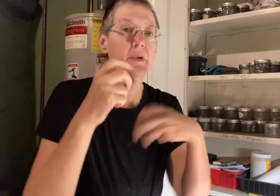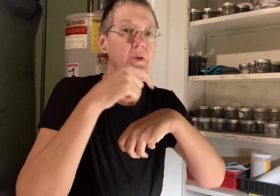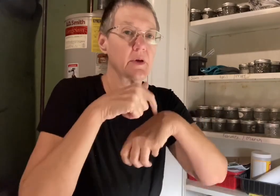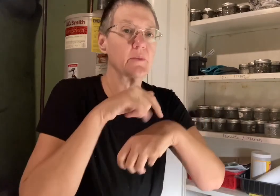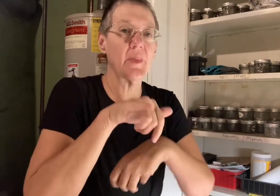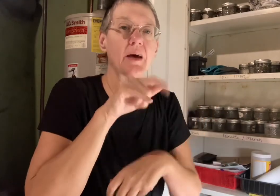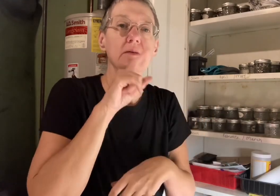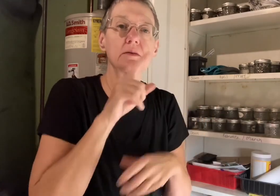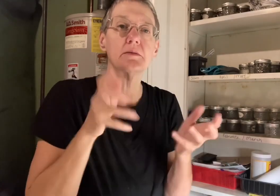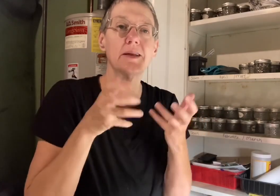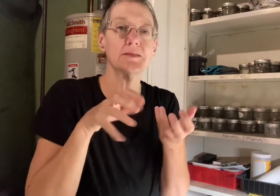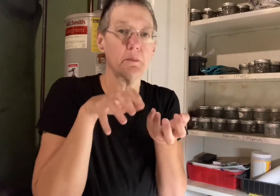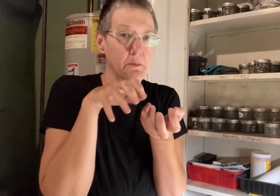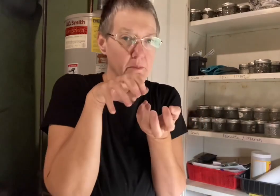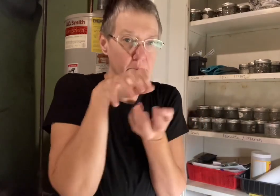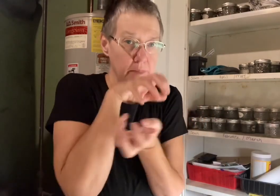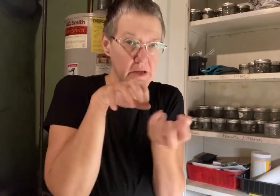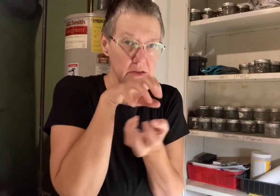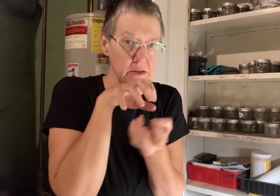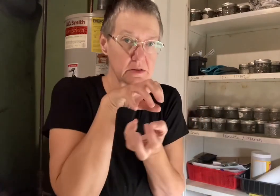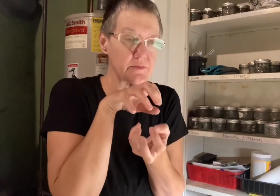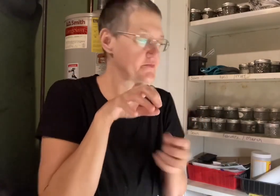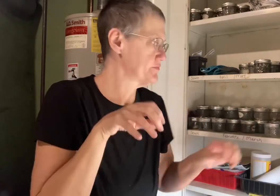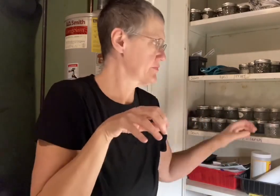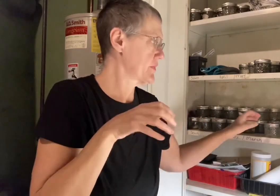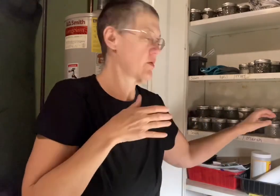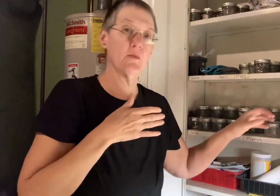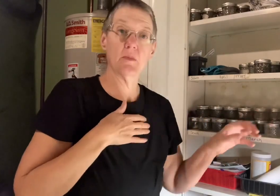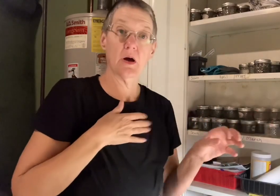seeds. And many times that's a lettuce mix.